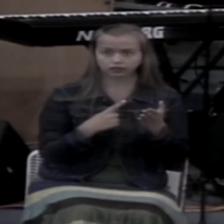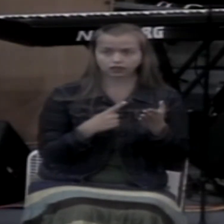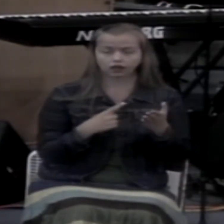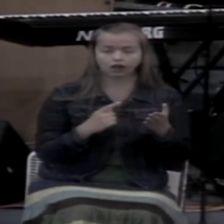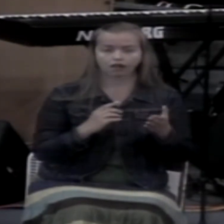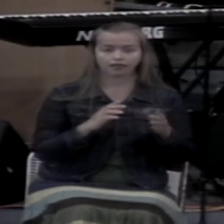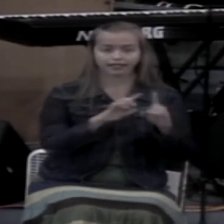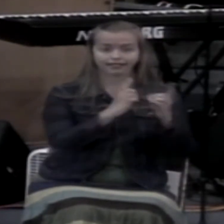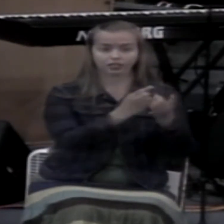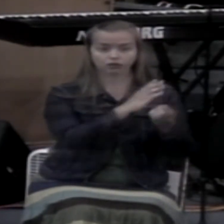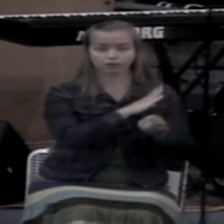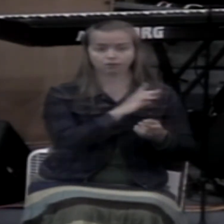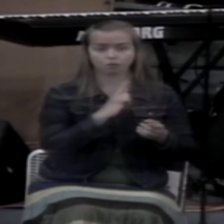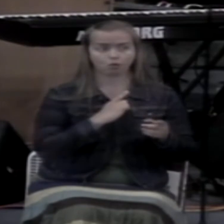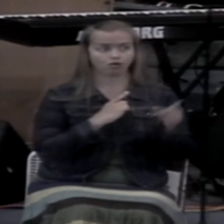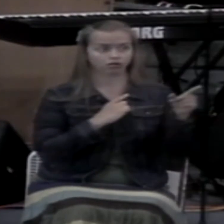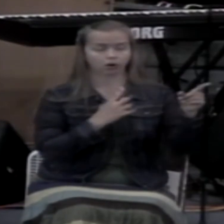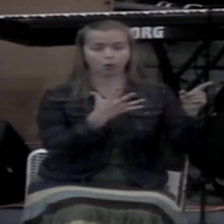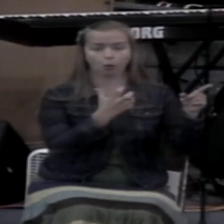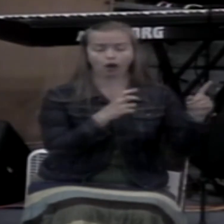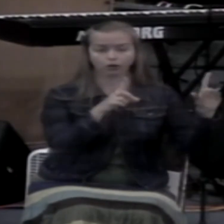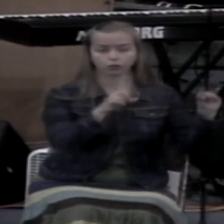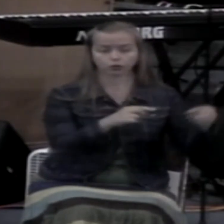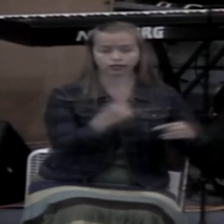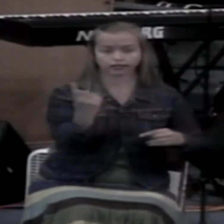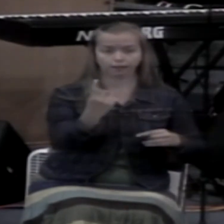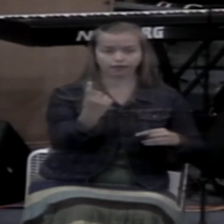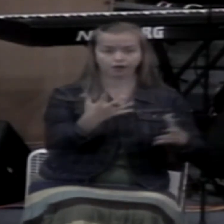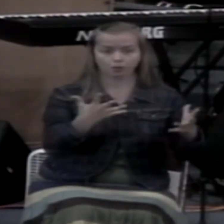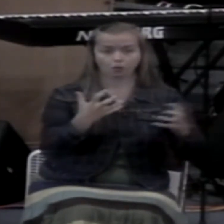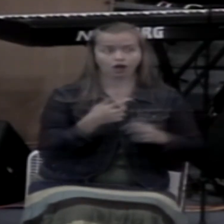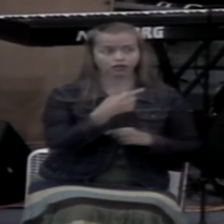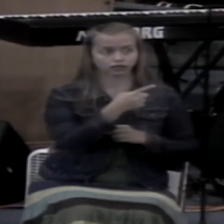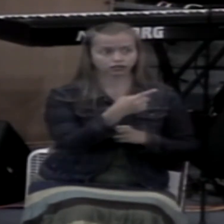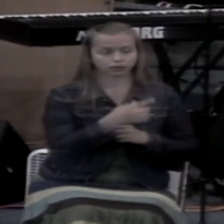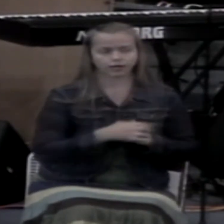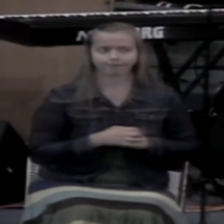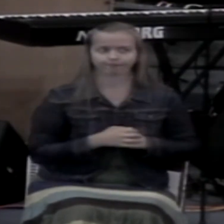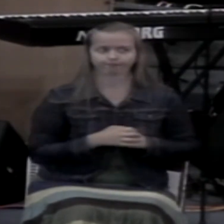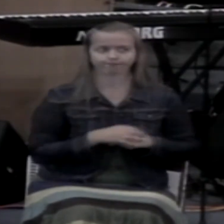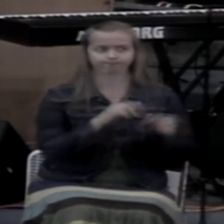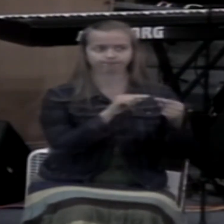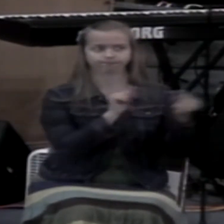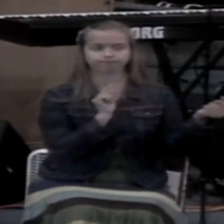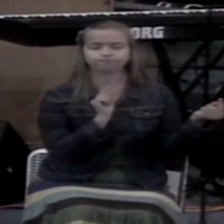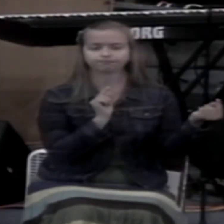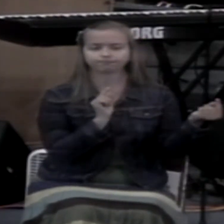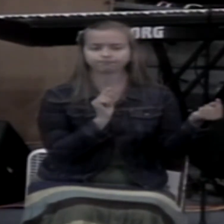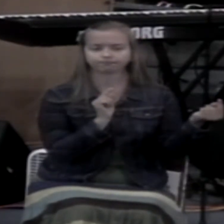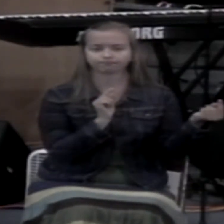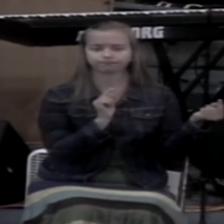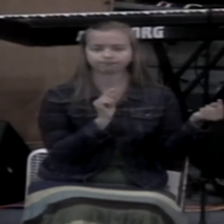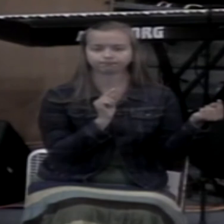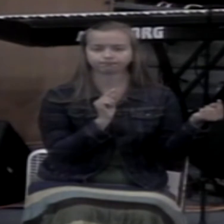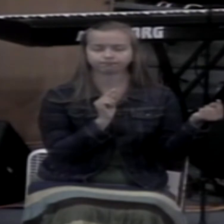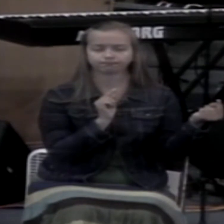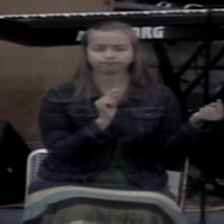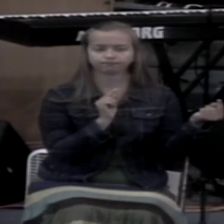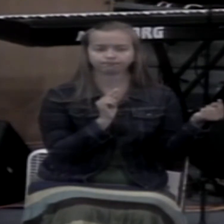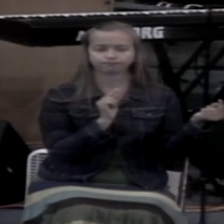But they voted for it anyway, and I went to the district conference and told everyone and promoted it just like it was my idea.